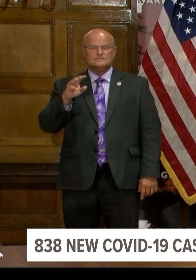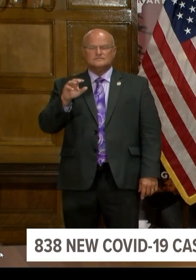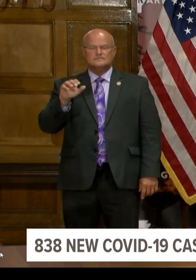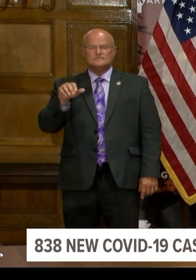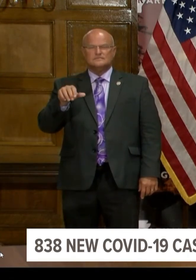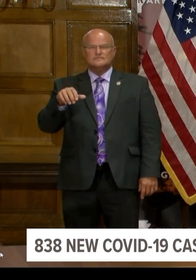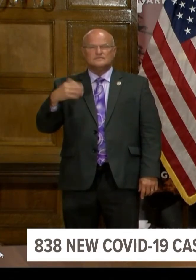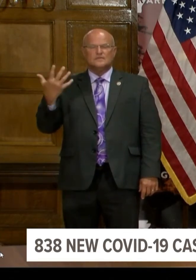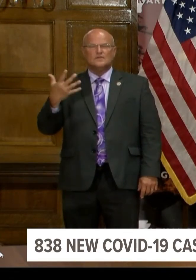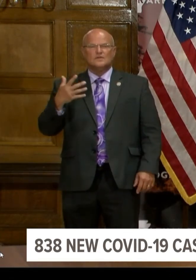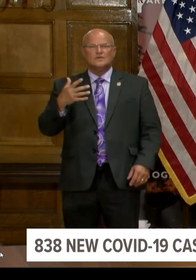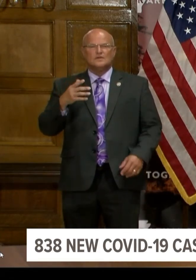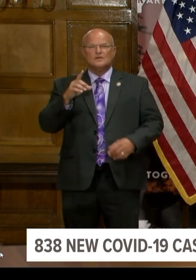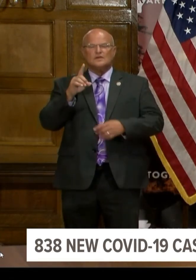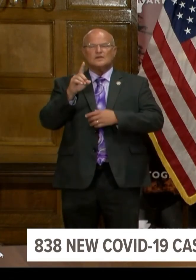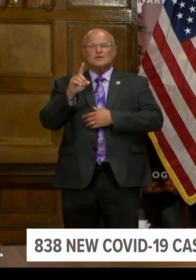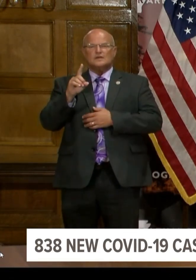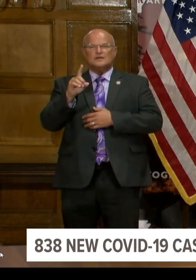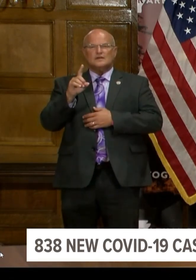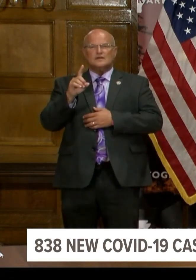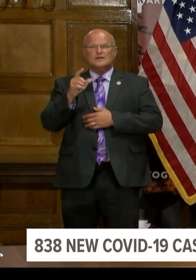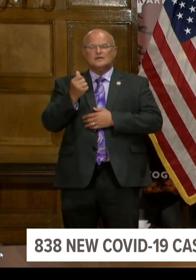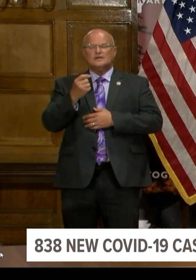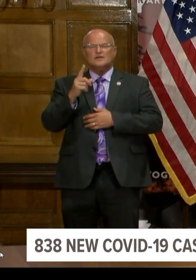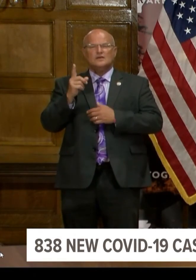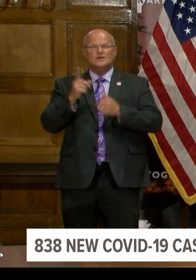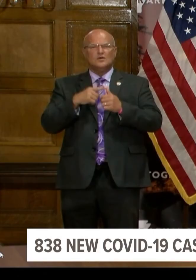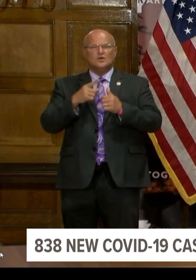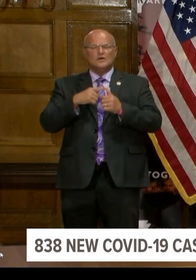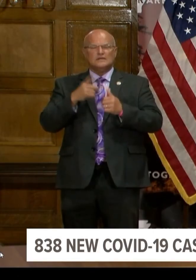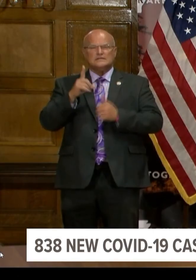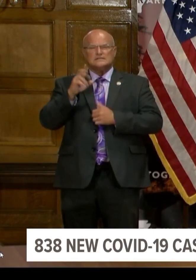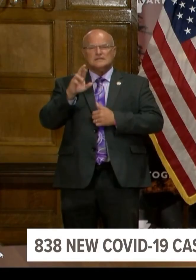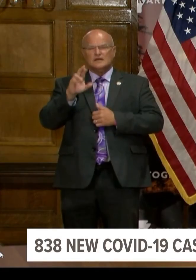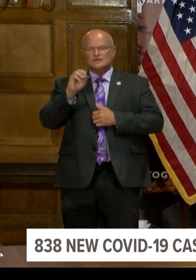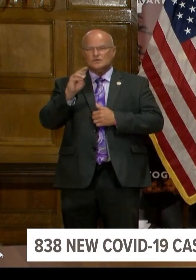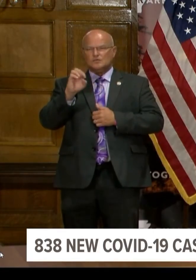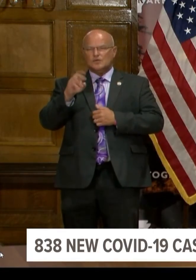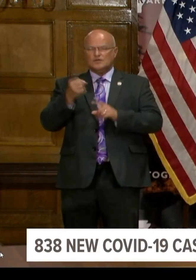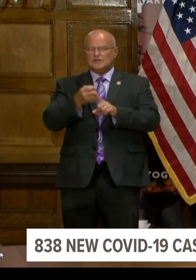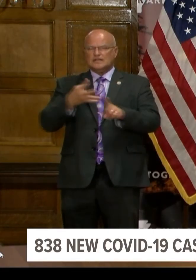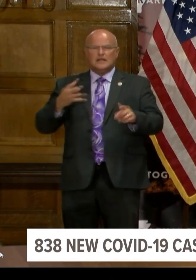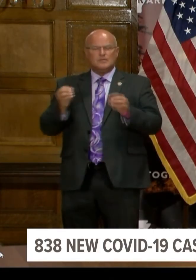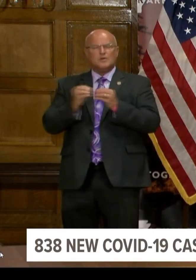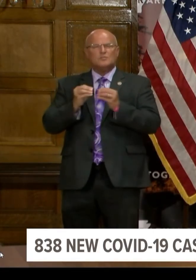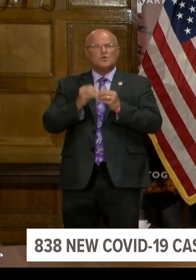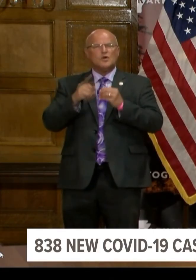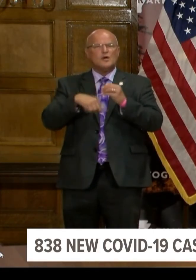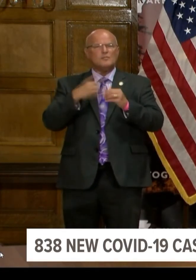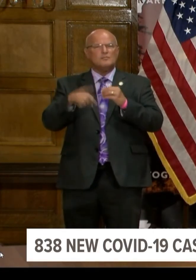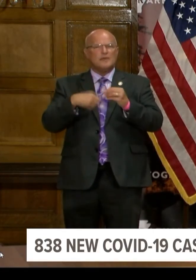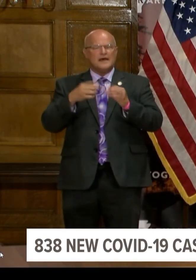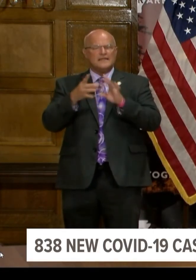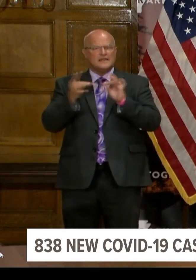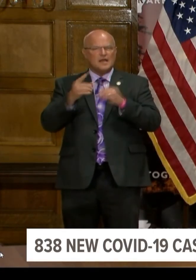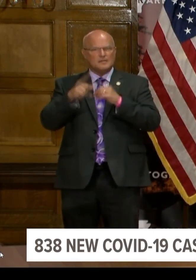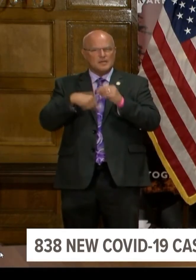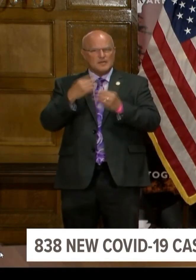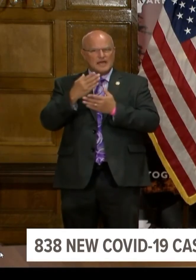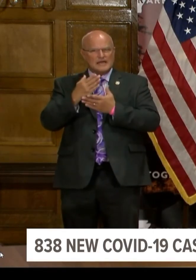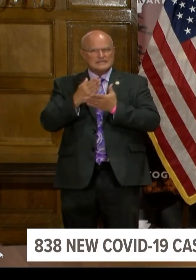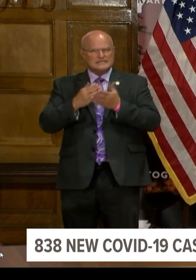wanted to ask Dr. I had a couple questions. First of all, wanted to see if Dr. Romero could elaborate on the comment he made about